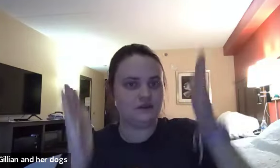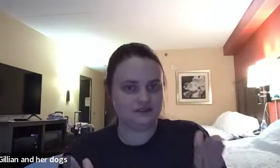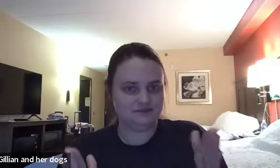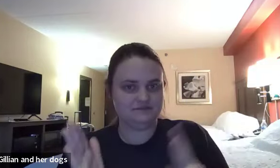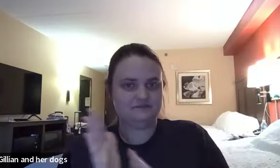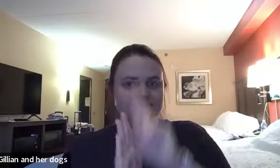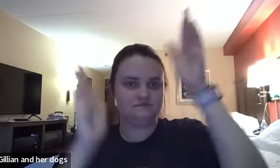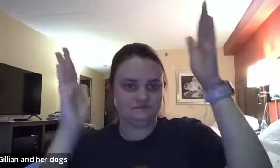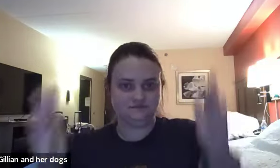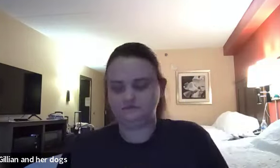astronaut.